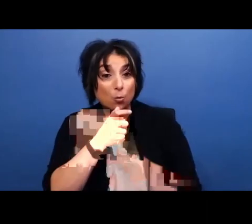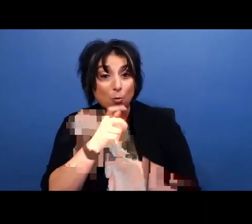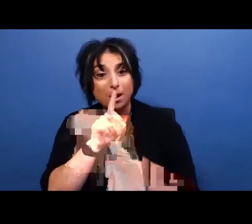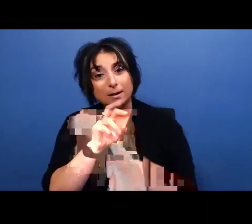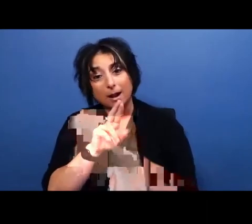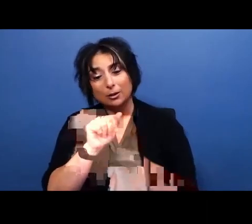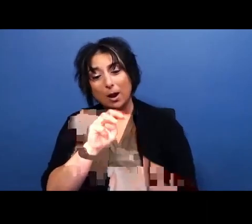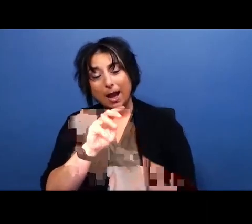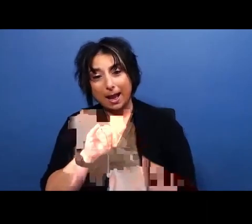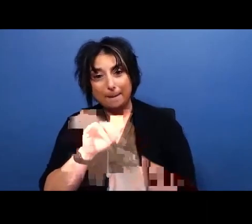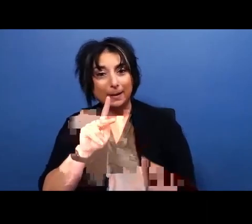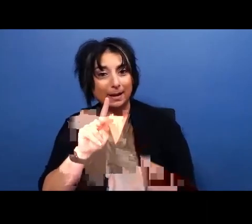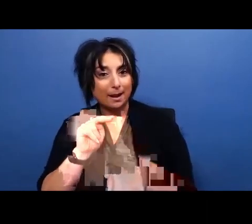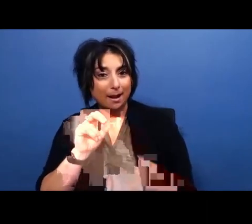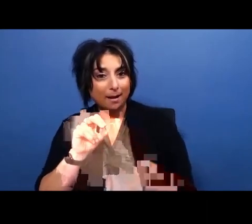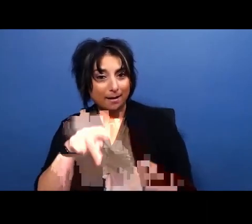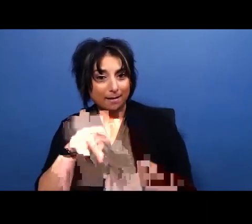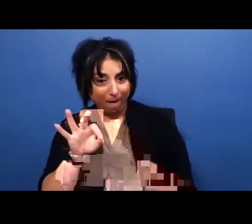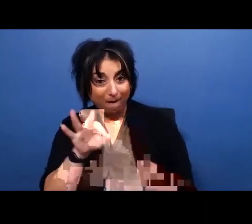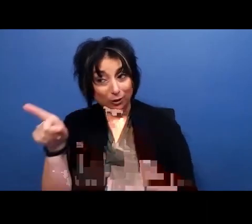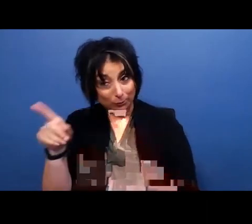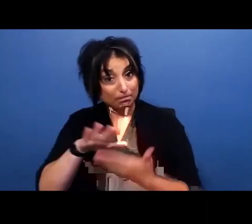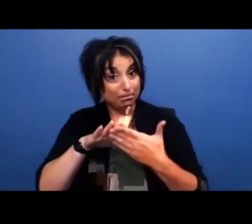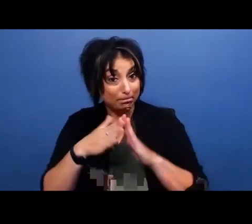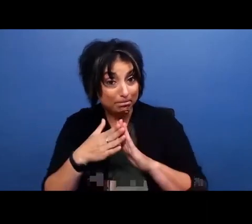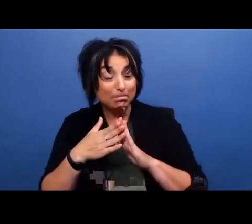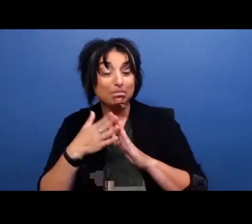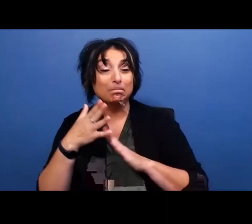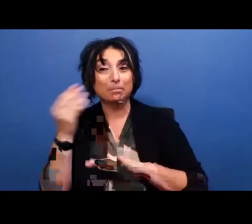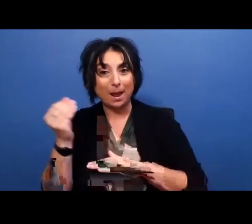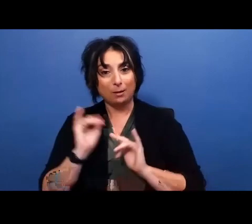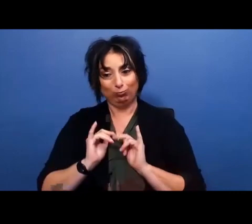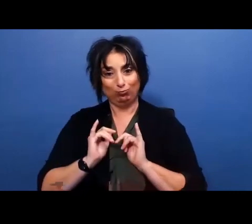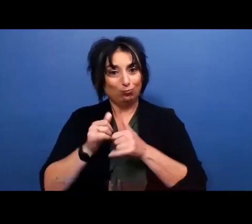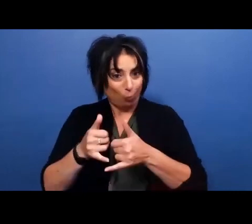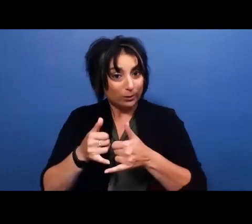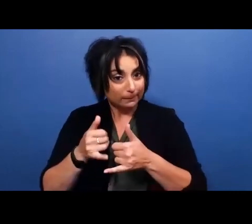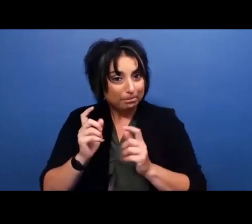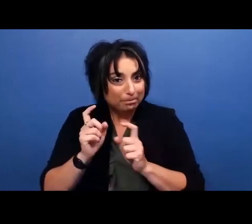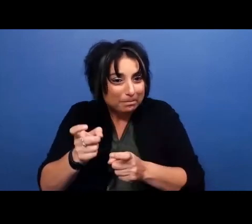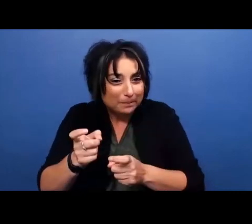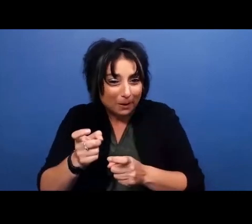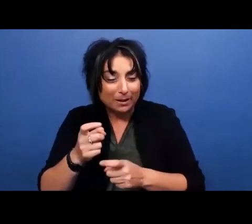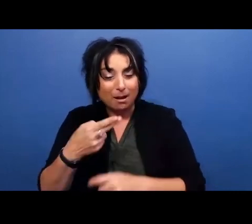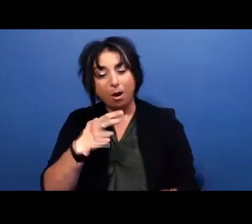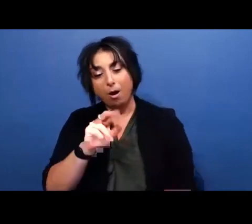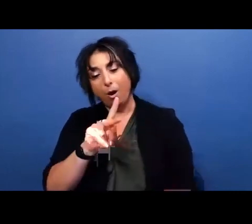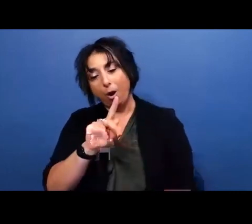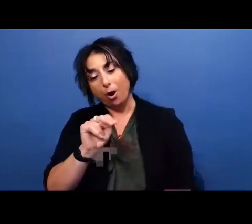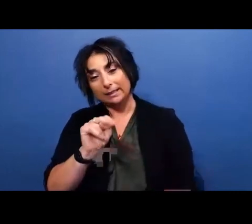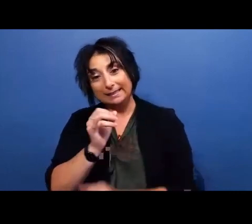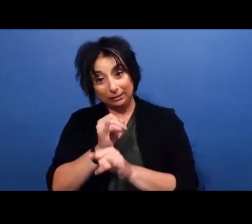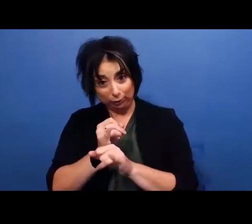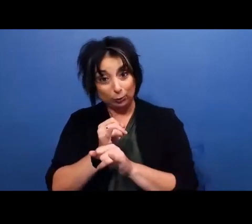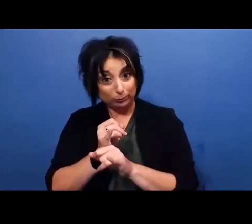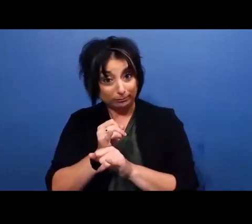Knopf became and was awarded a Harkin Institute Fellowship. And she was able